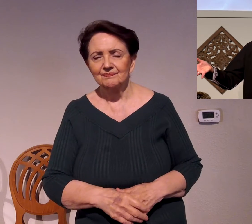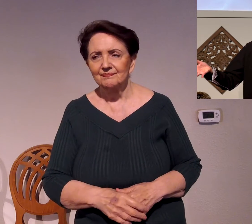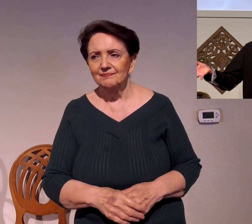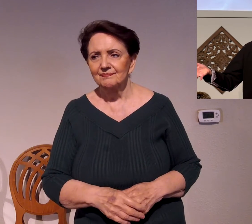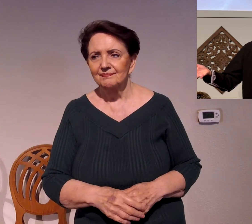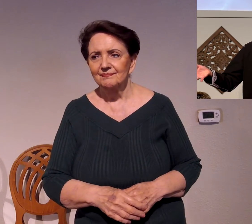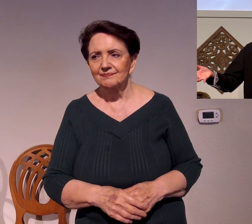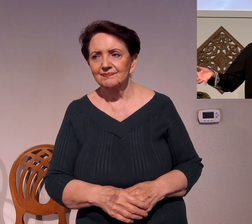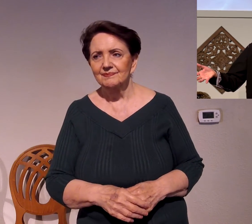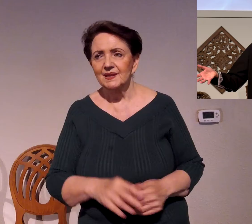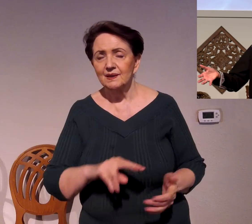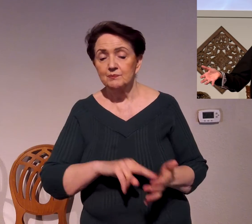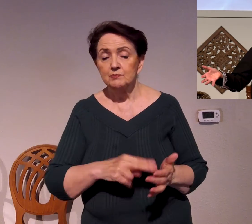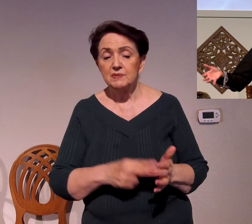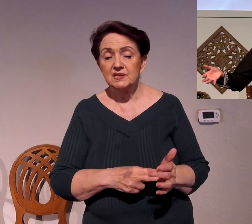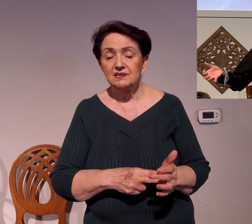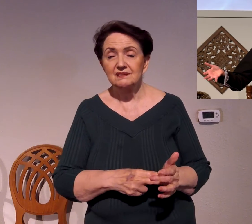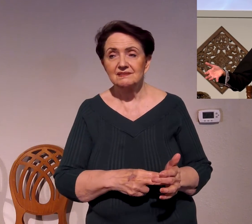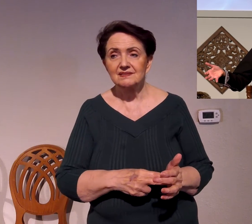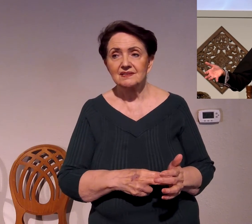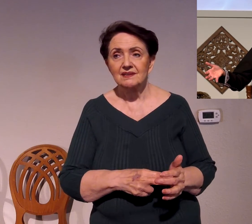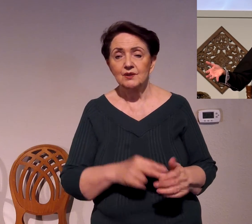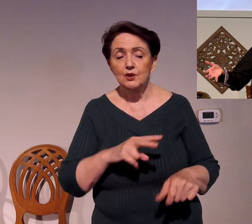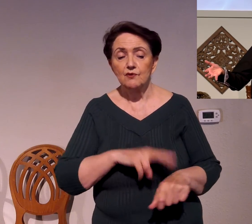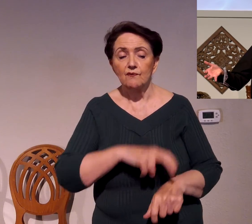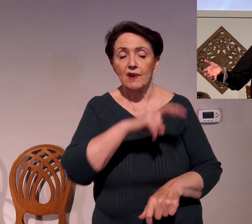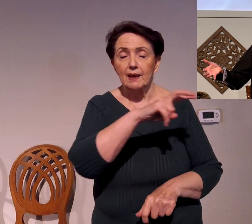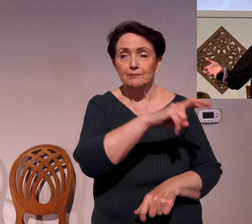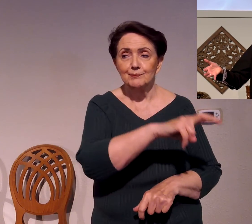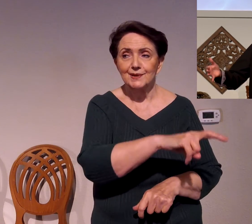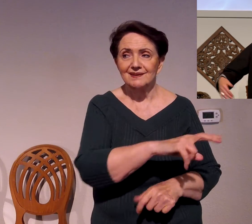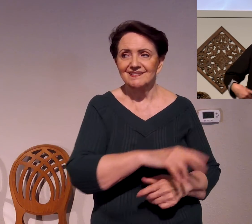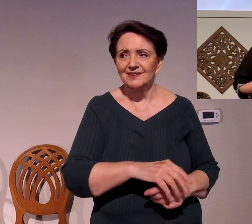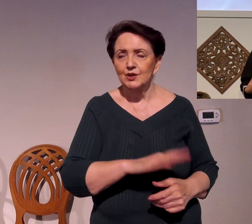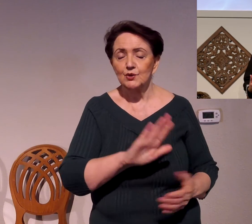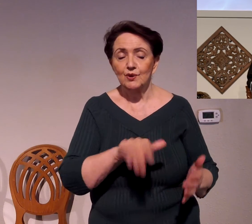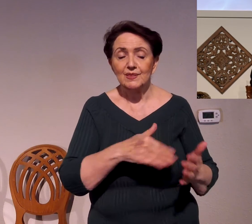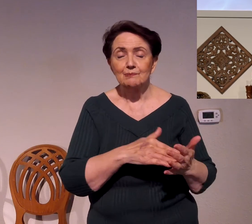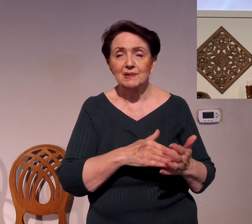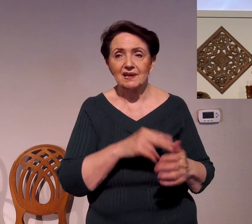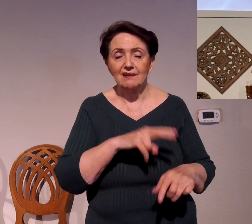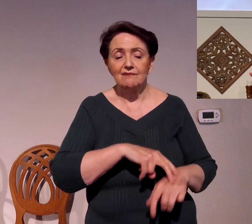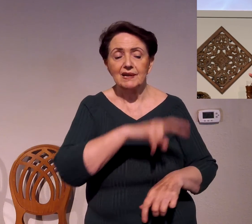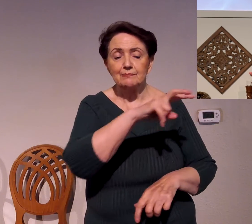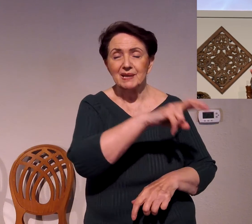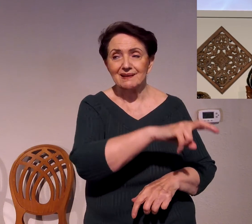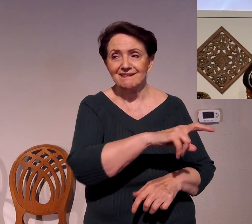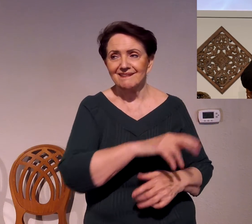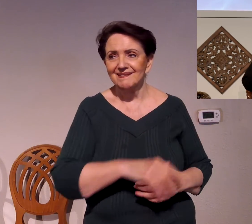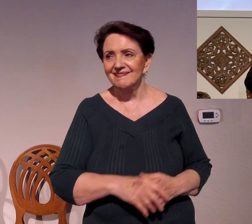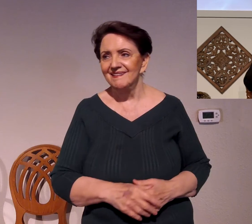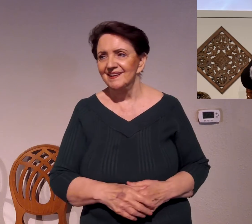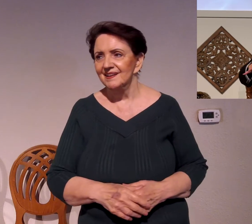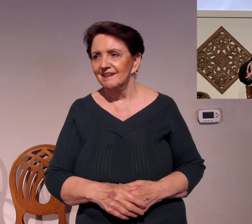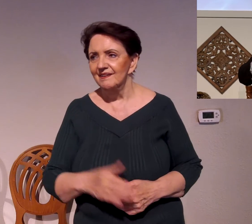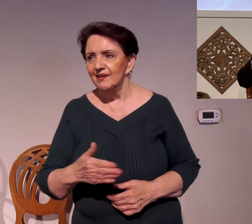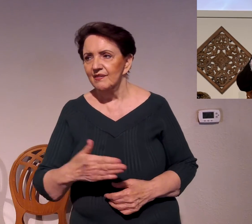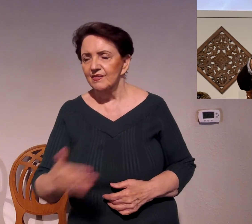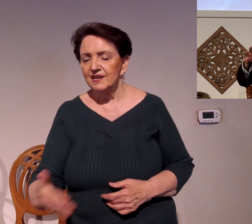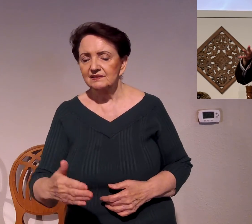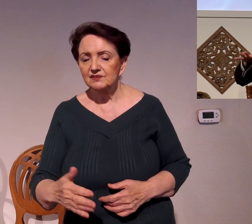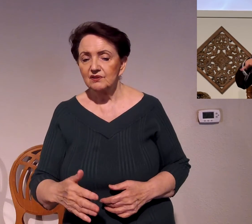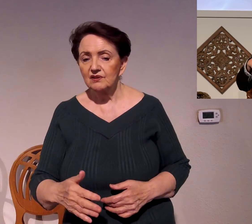Because it actually means you've leapt. You're in the middle of leaping. And things are